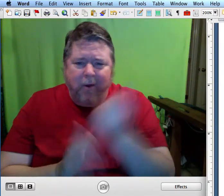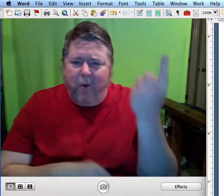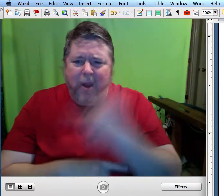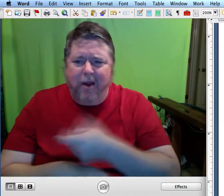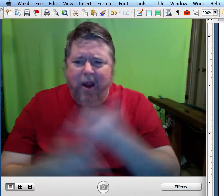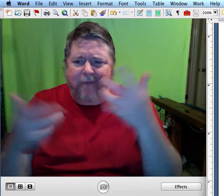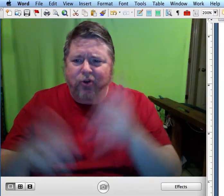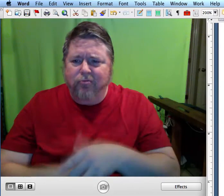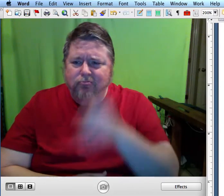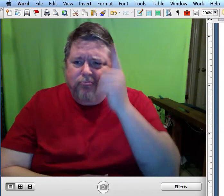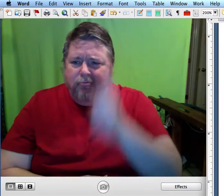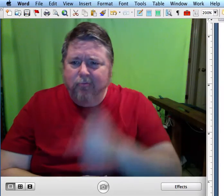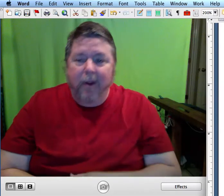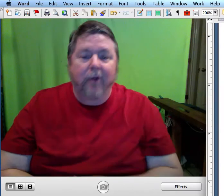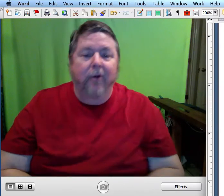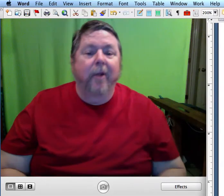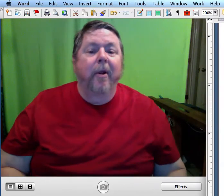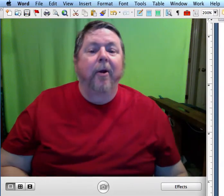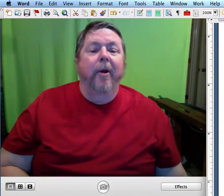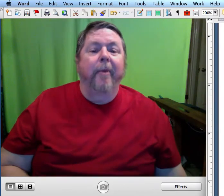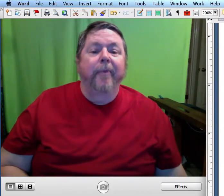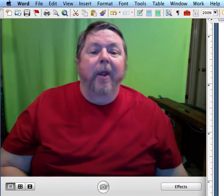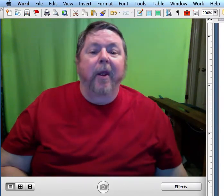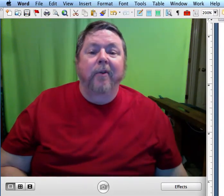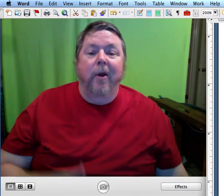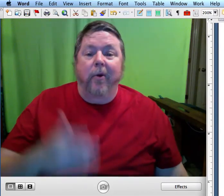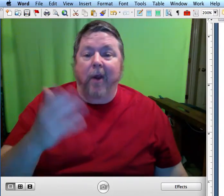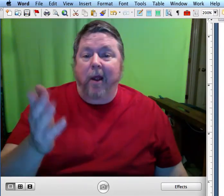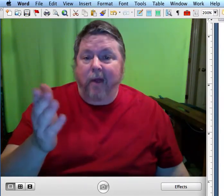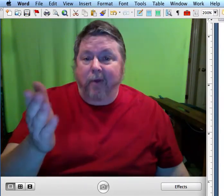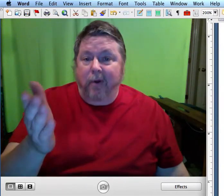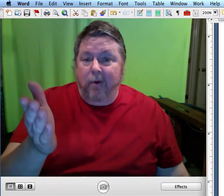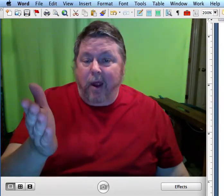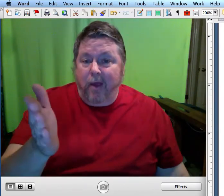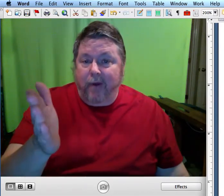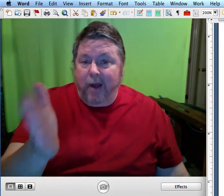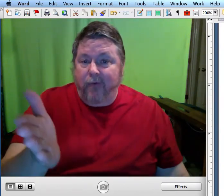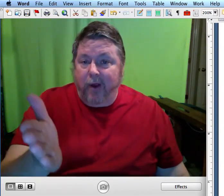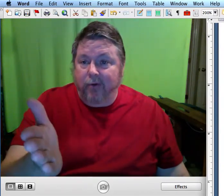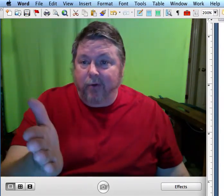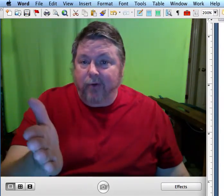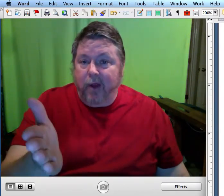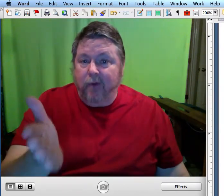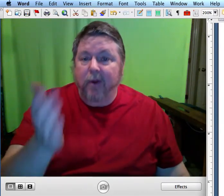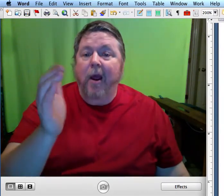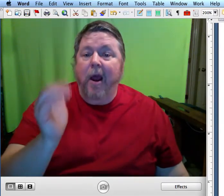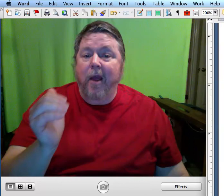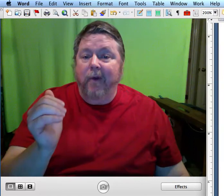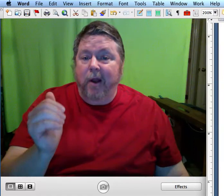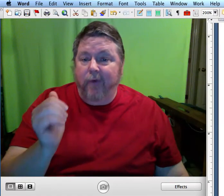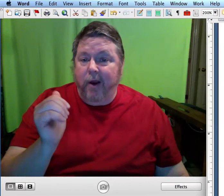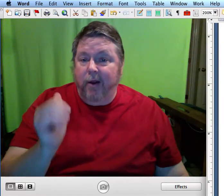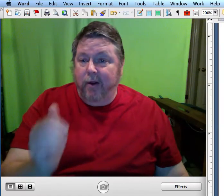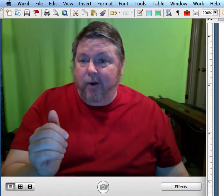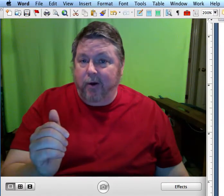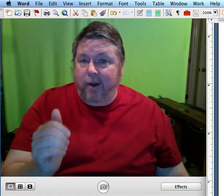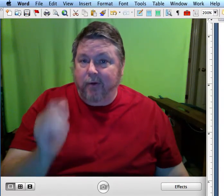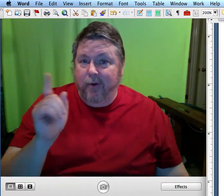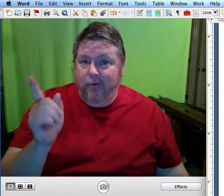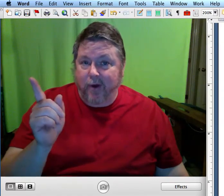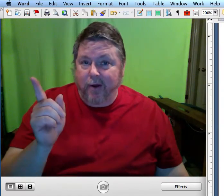one day, fish. Right? Okay. So I have identified the source text, I have identified the